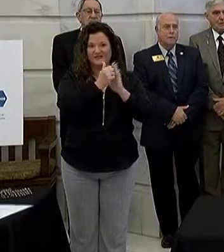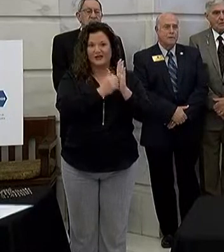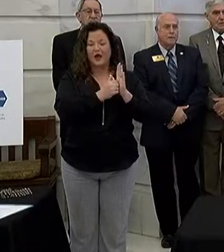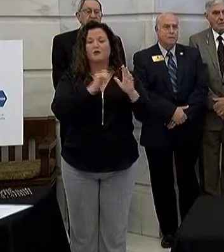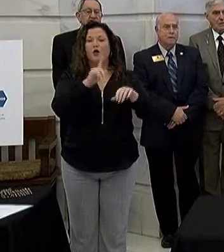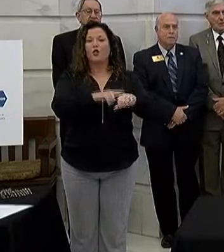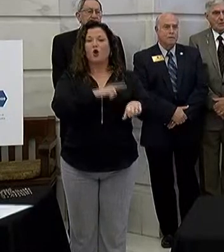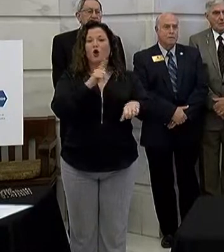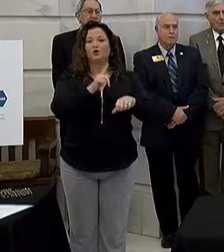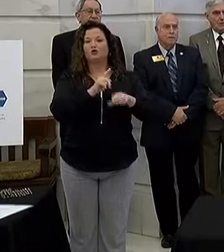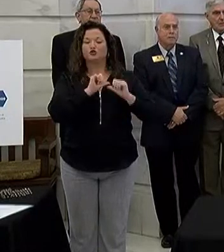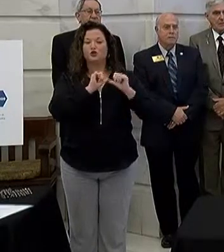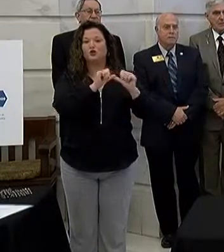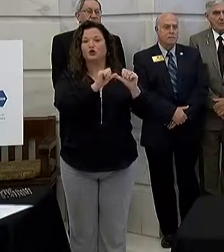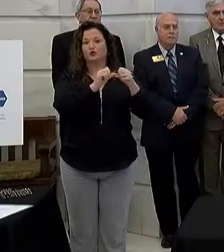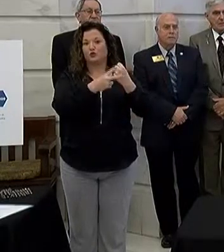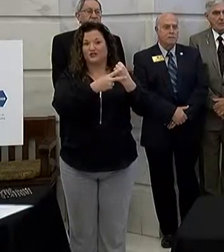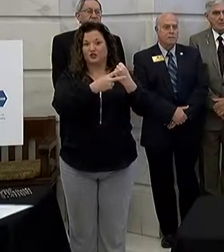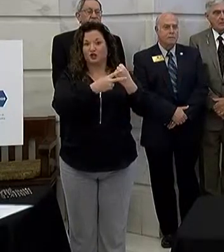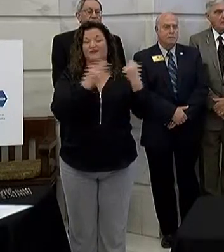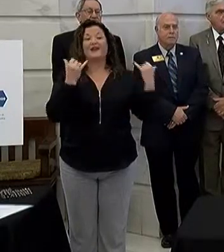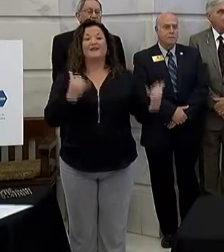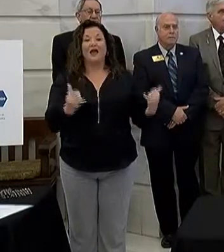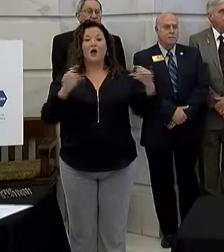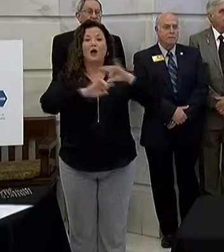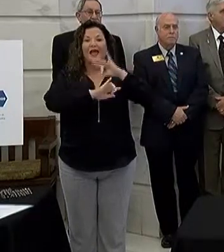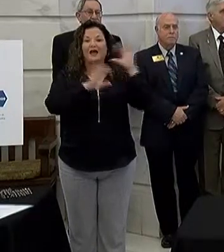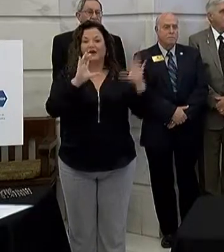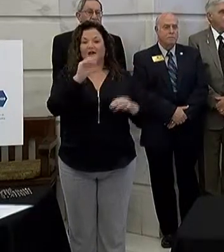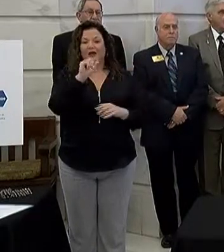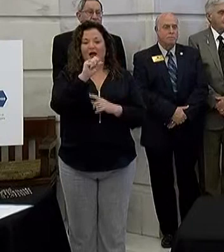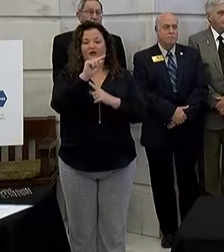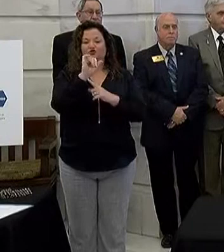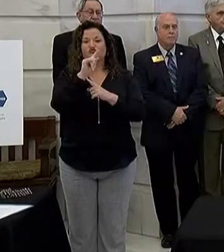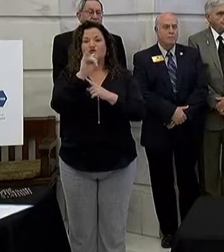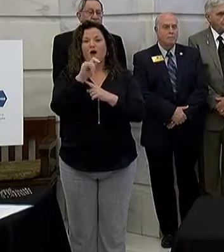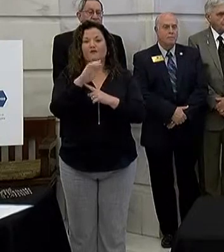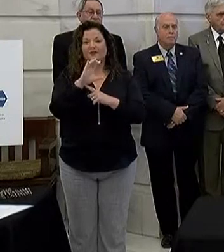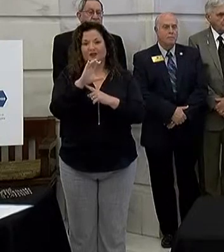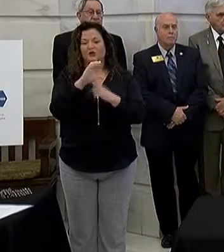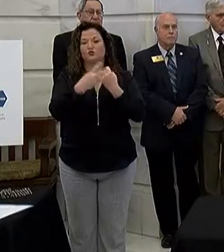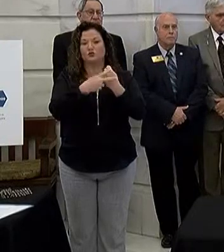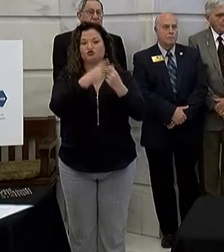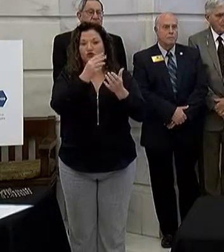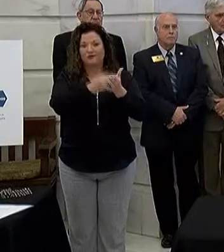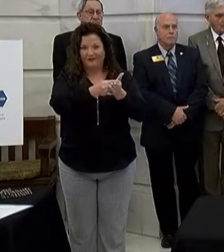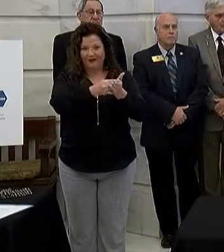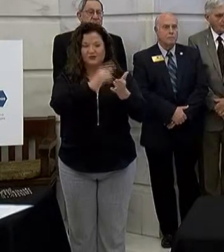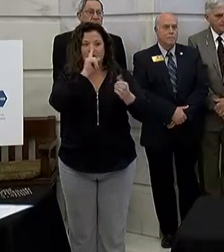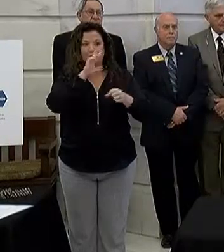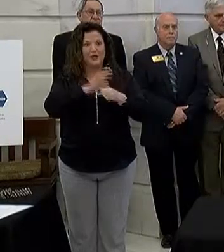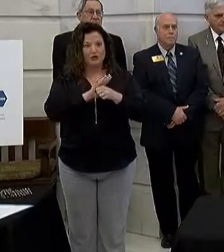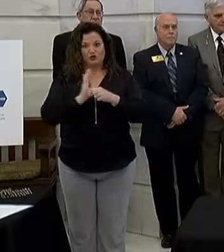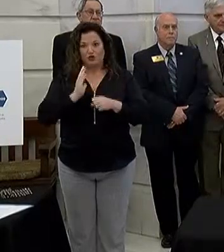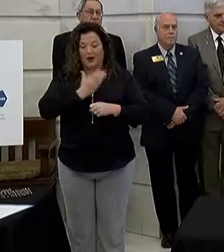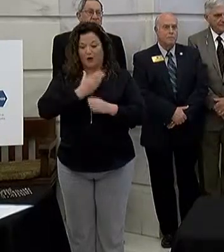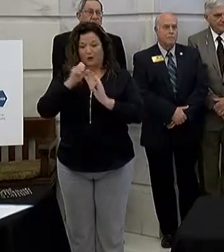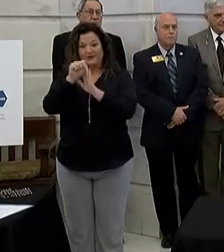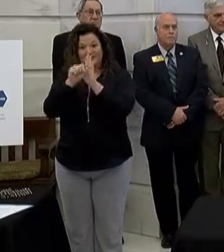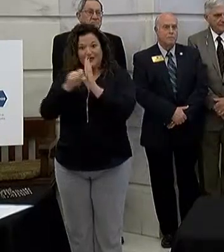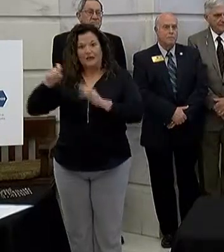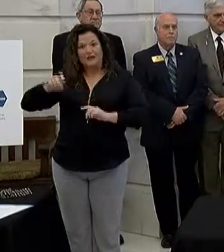long-term reserve, now our catastrophic reserve fund. That is there to make sure we can meet the needs of our